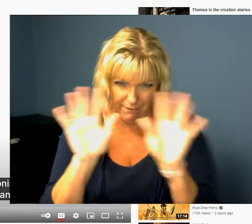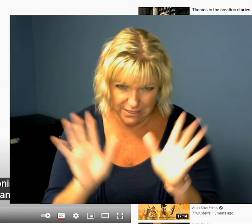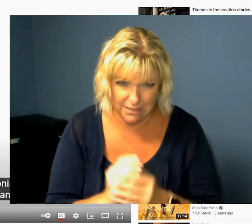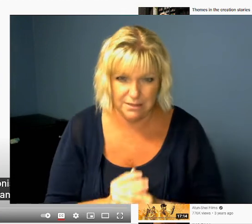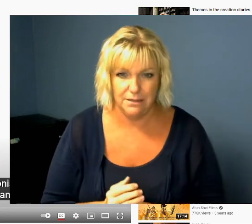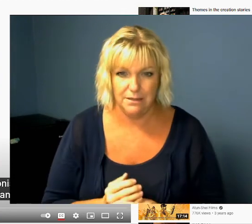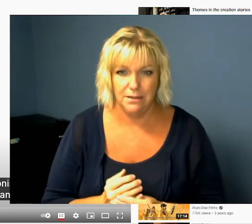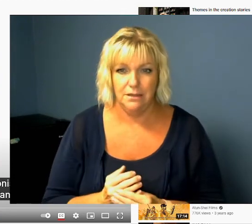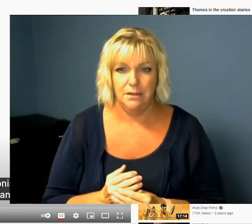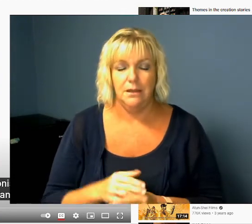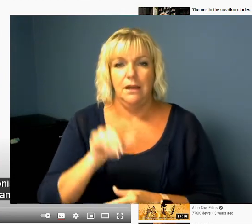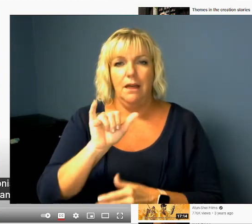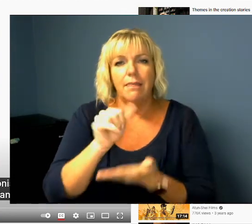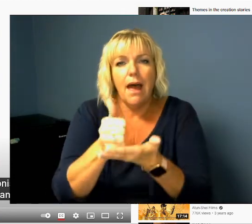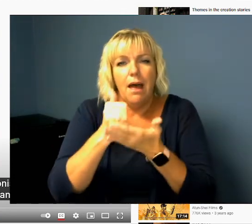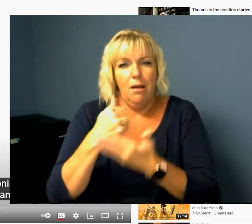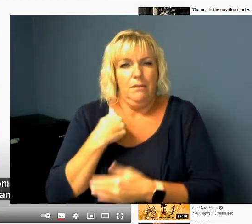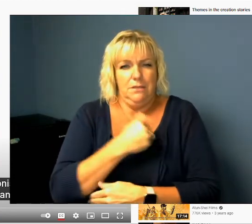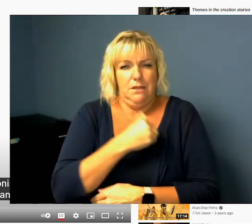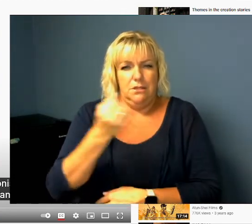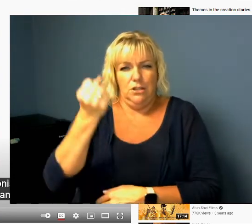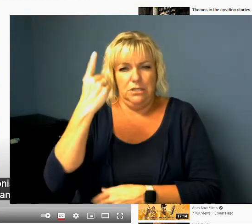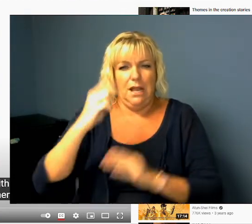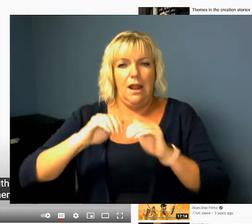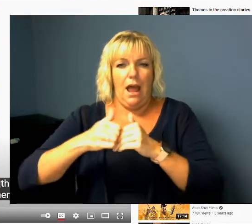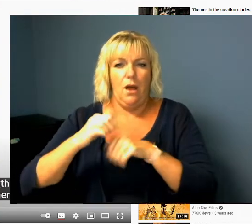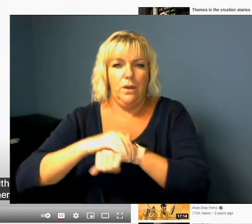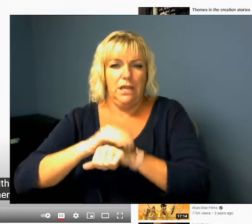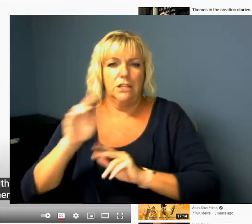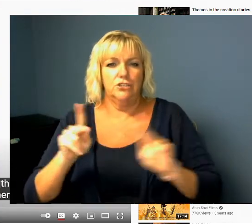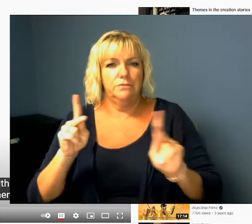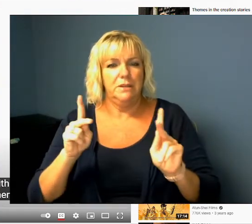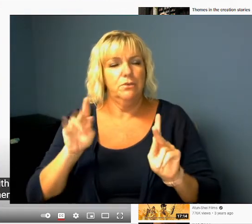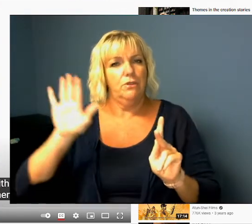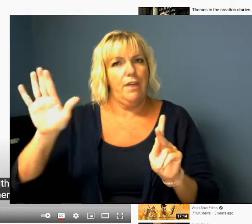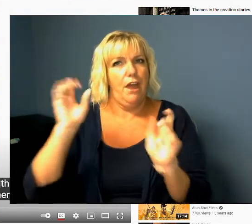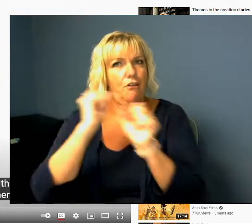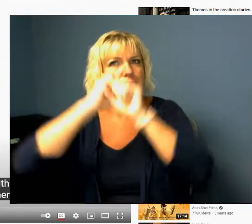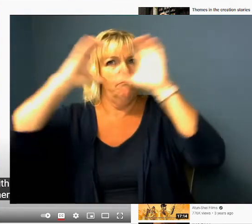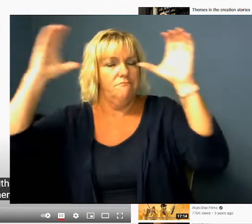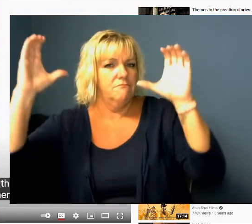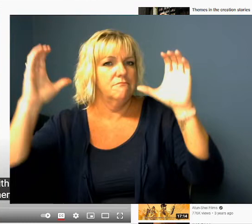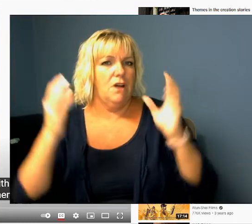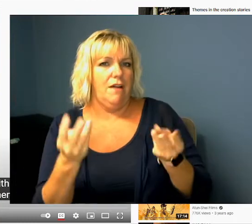of how the English colonists are viewing native peoples in the land. And so